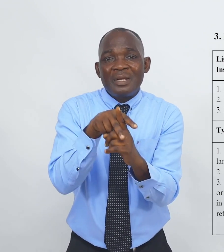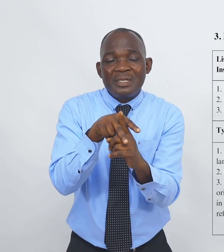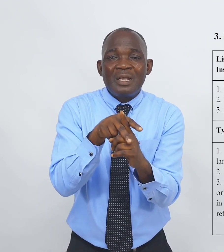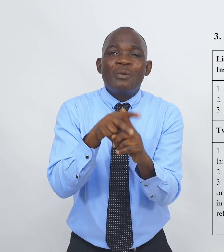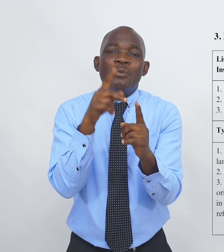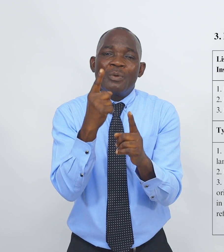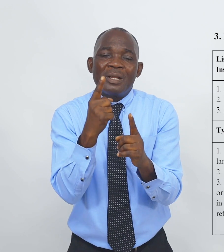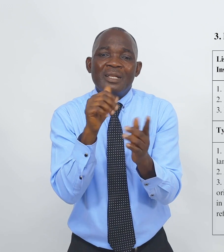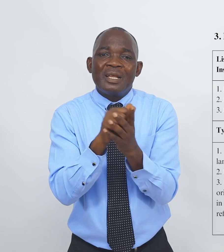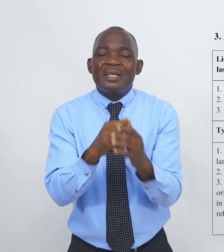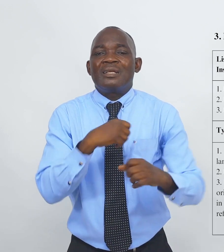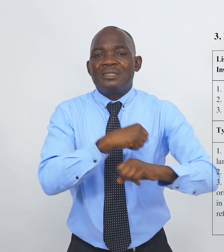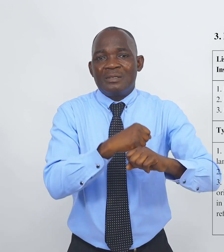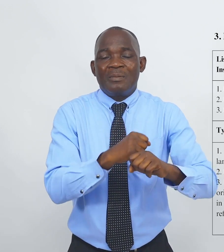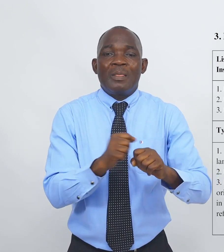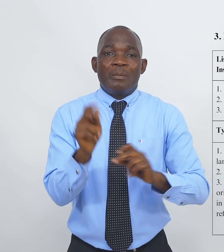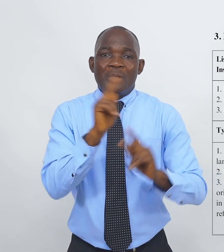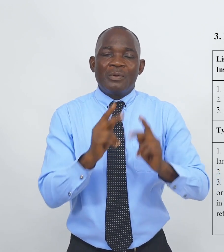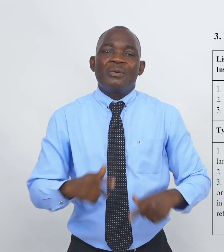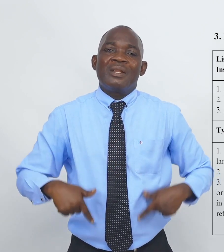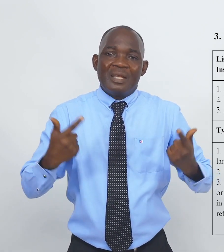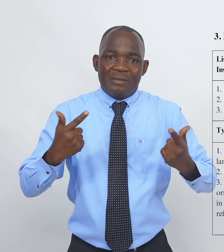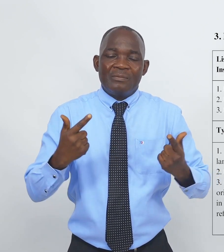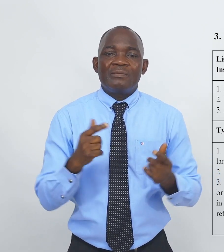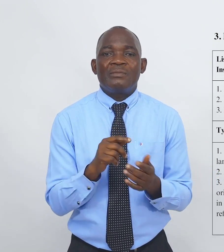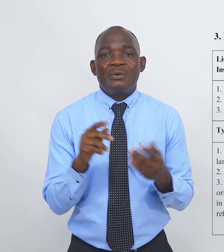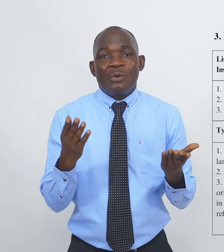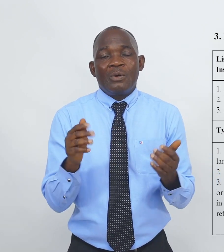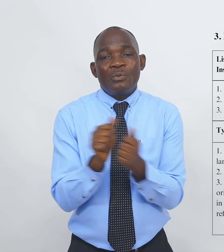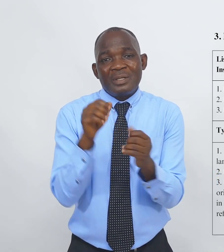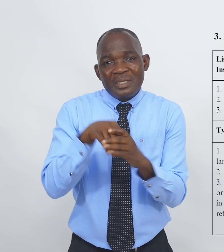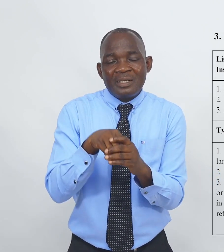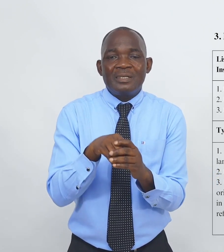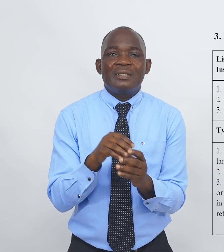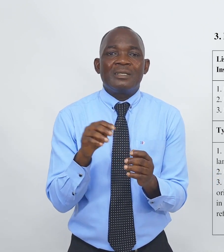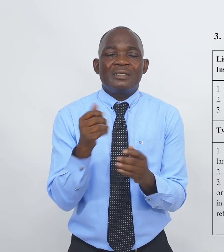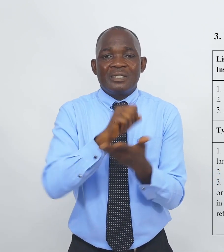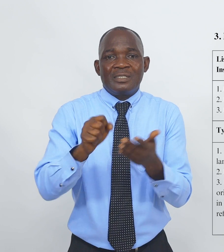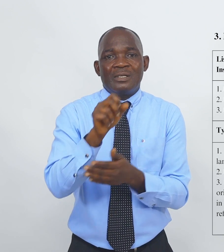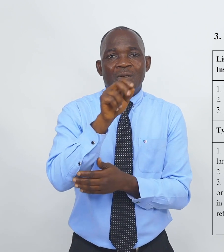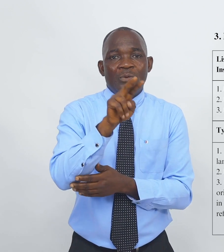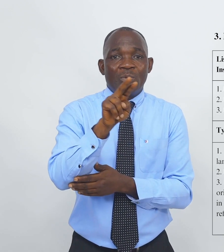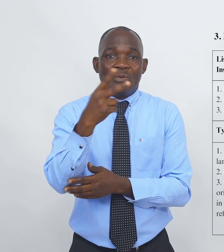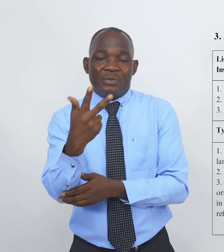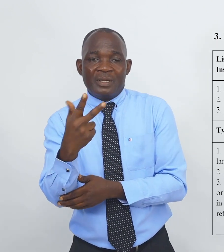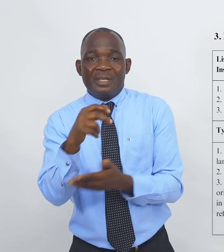is one that safeguards the life or liberty of a person within the ambit of Section 23,